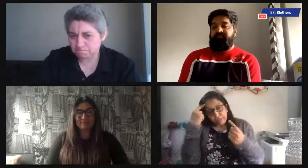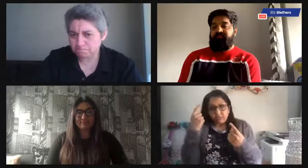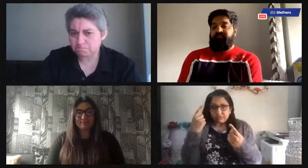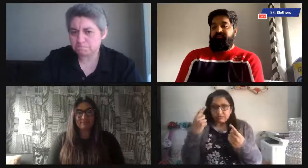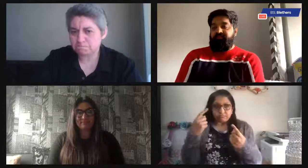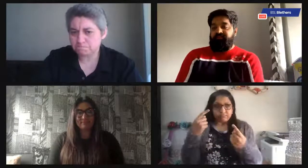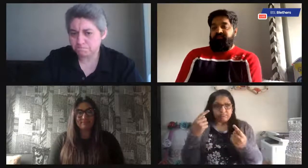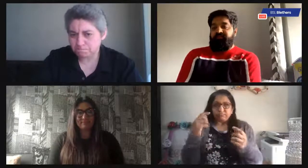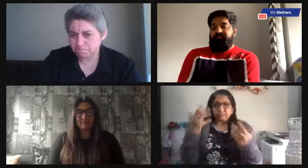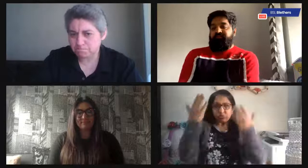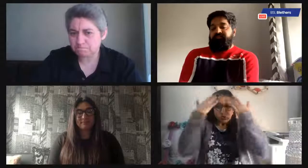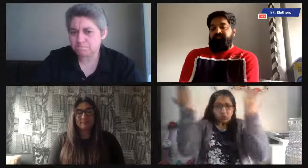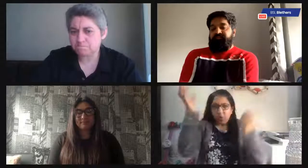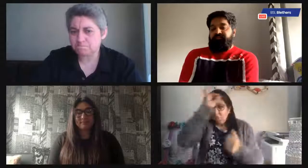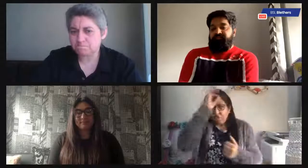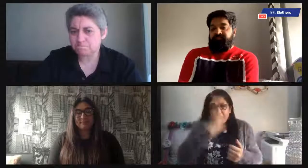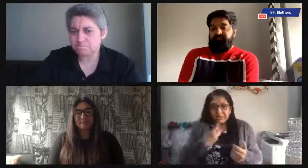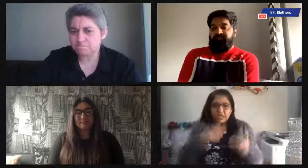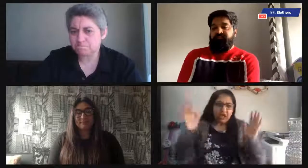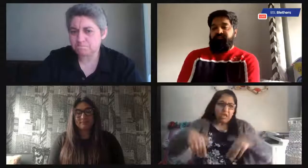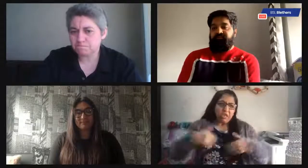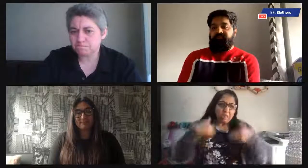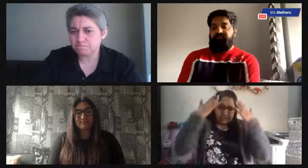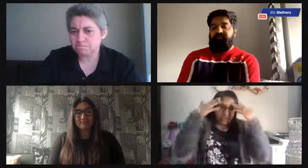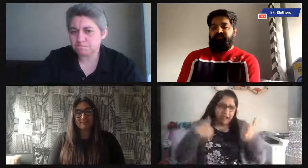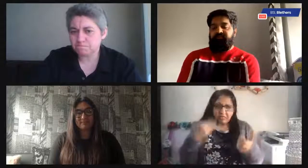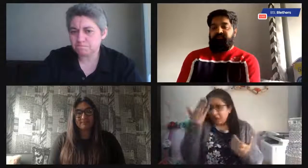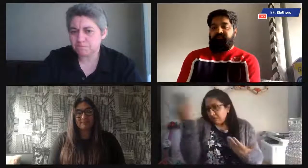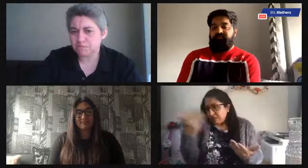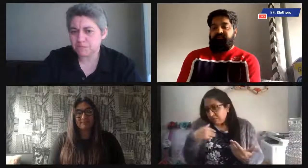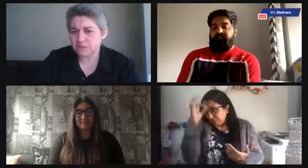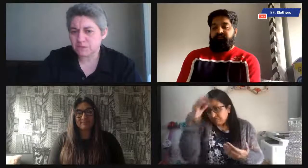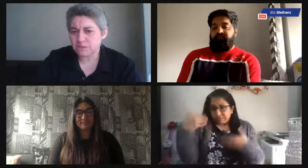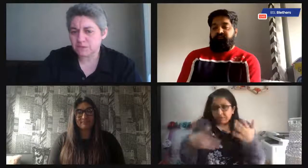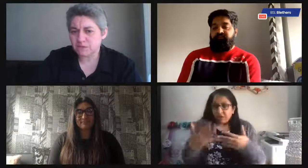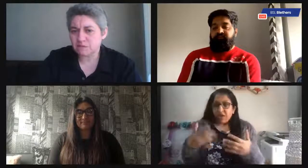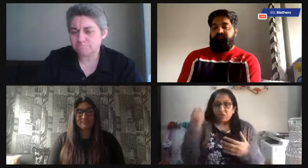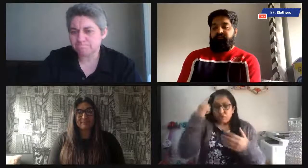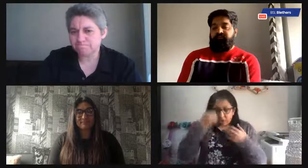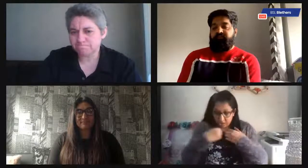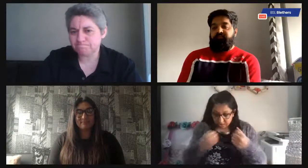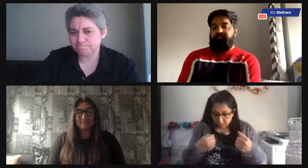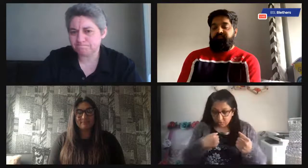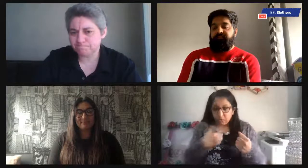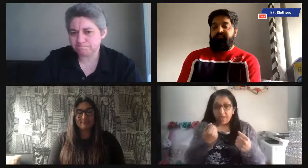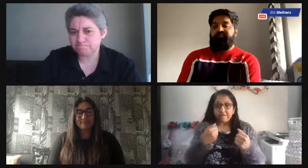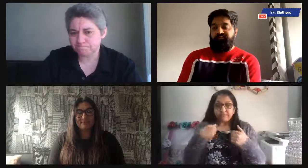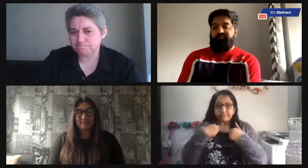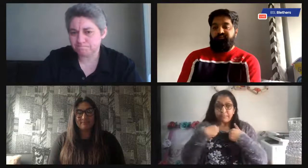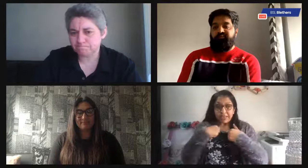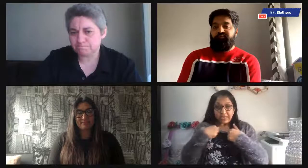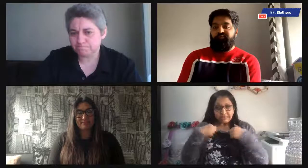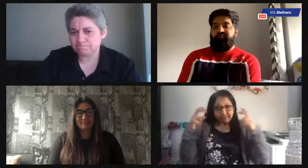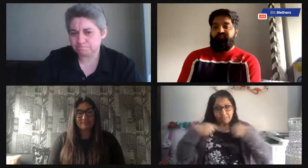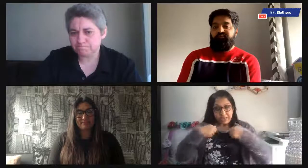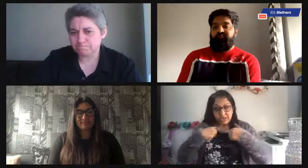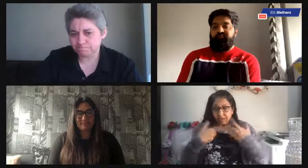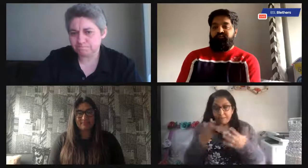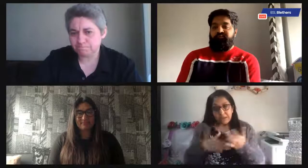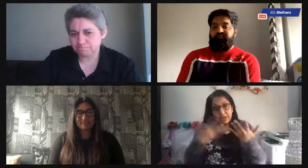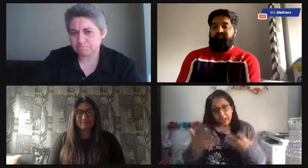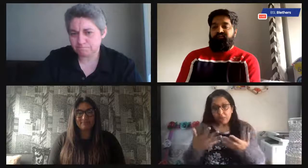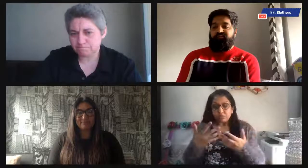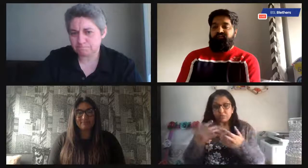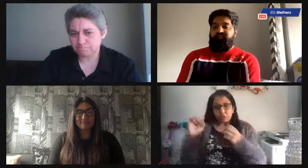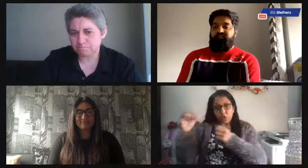to reflect and understand, or maybe just not even knowing that what their mental health